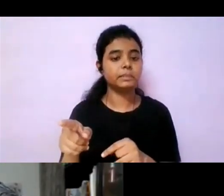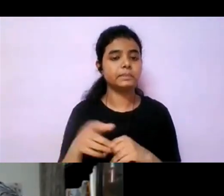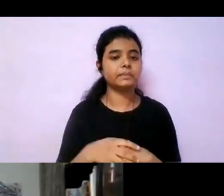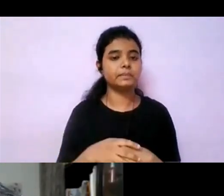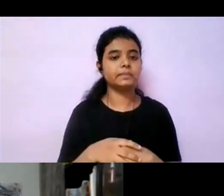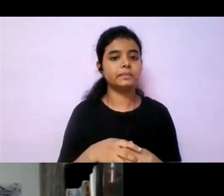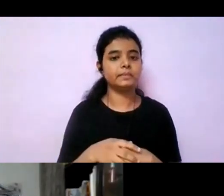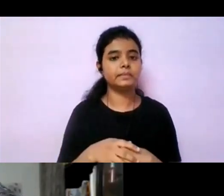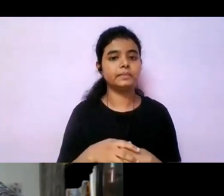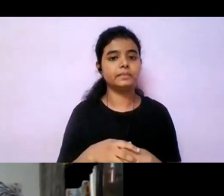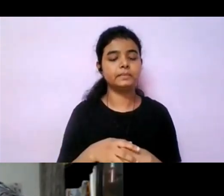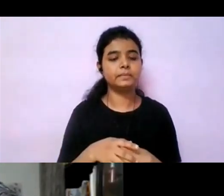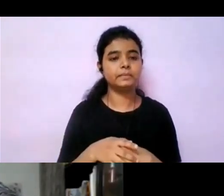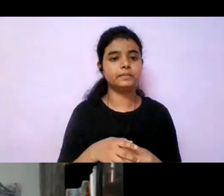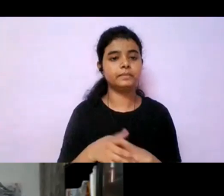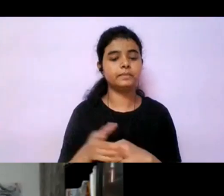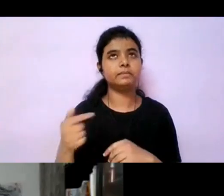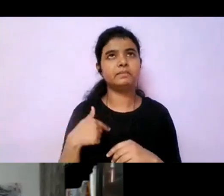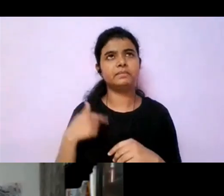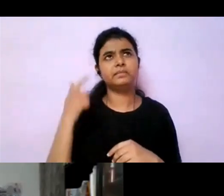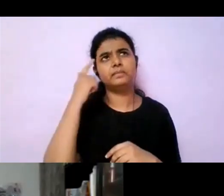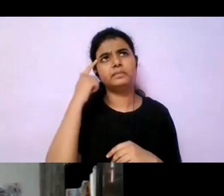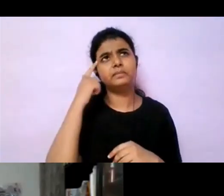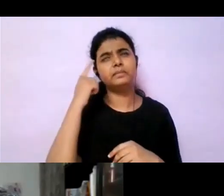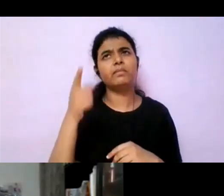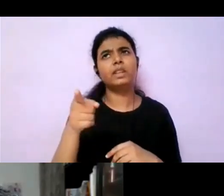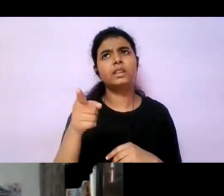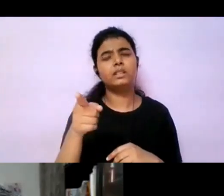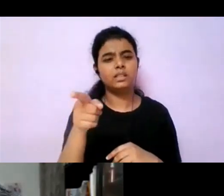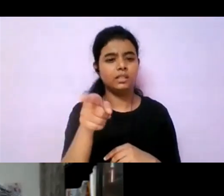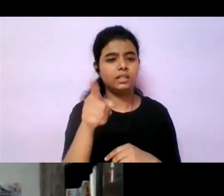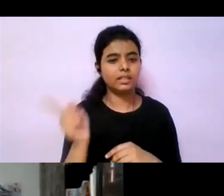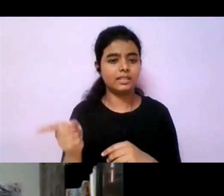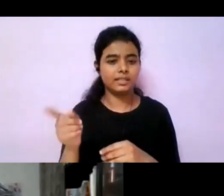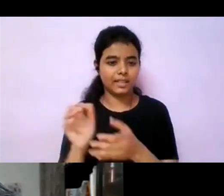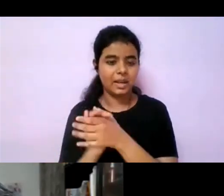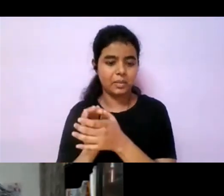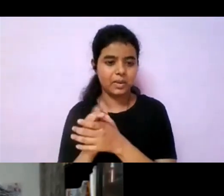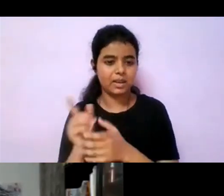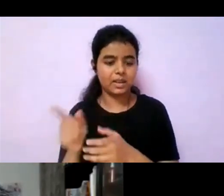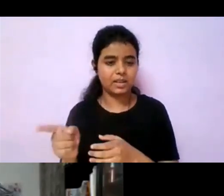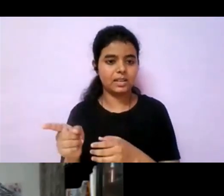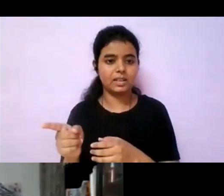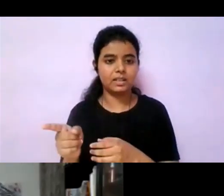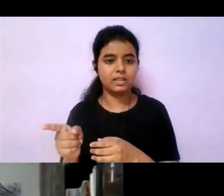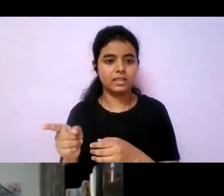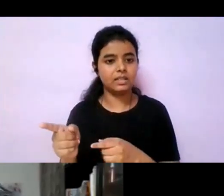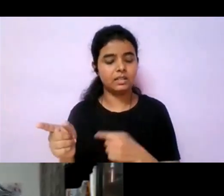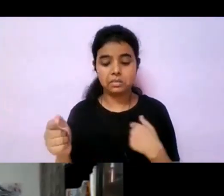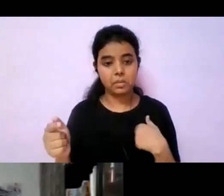it comes to my friend who is very close to